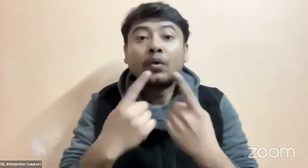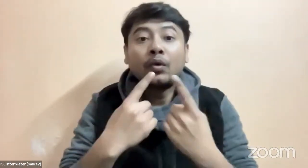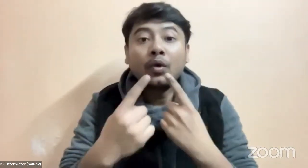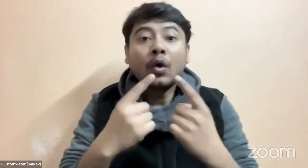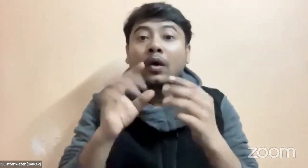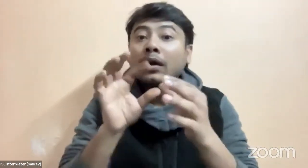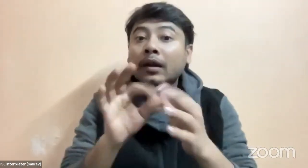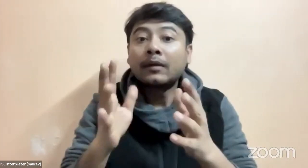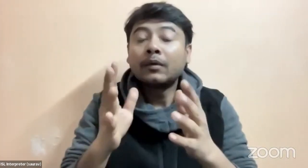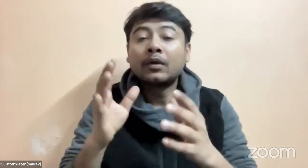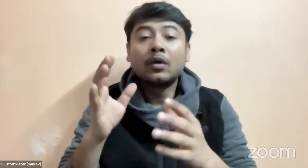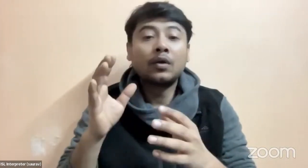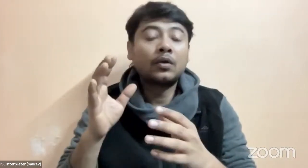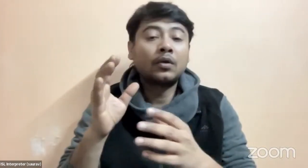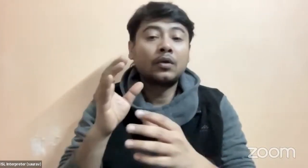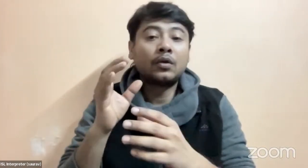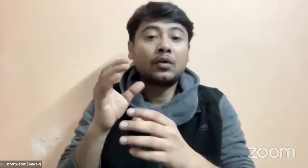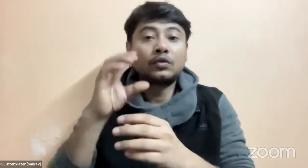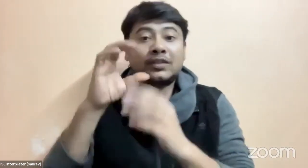difference, no?